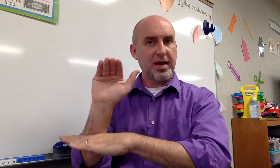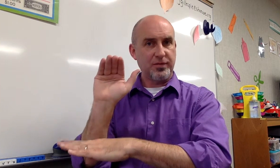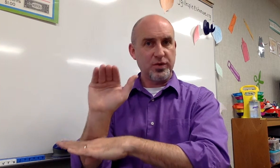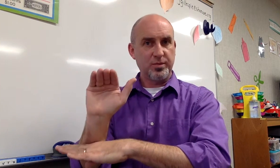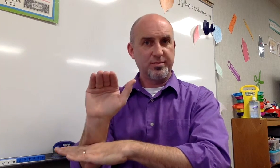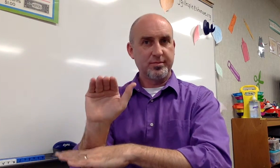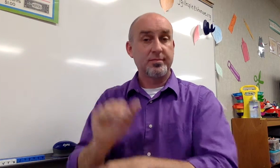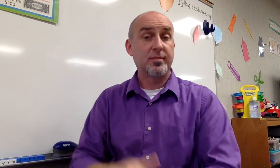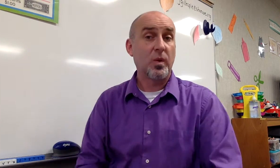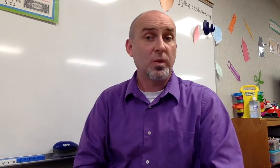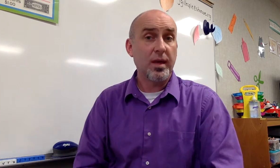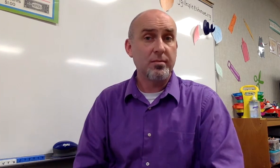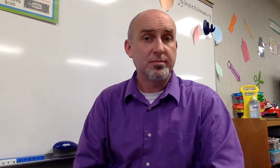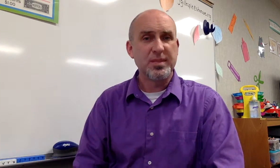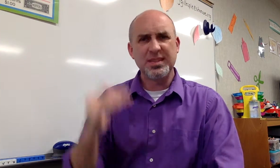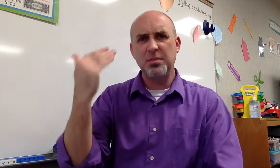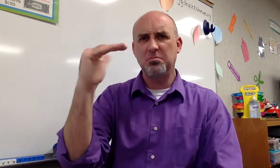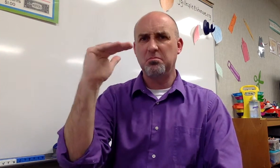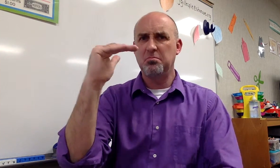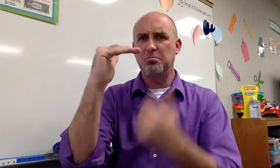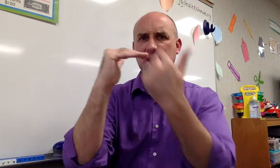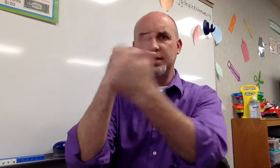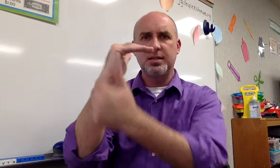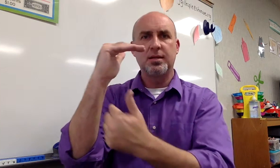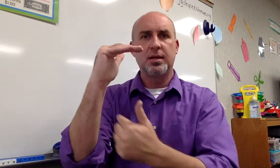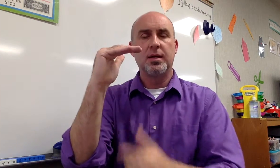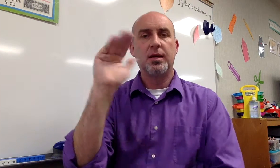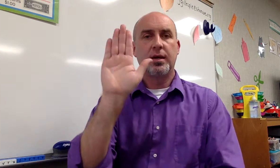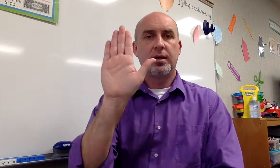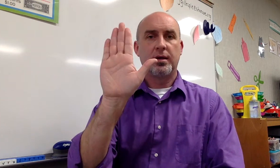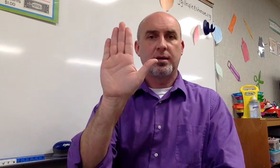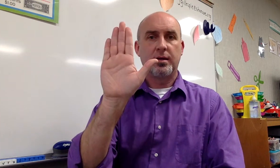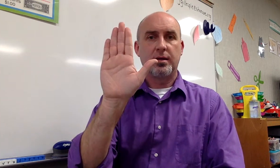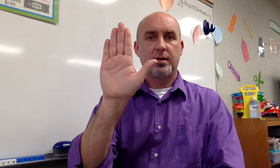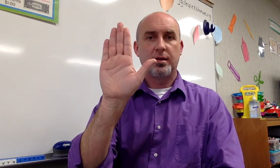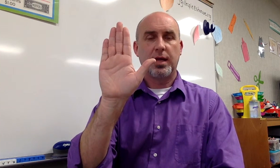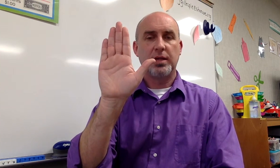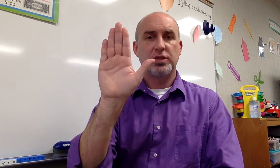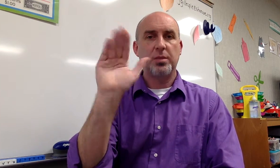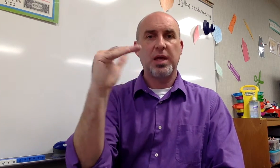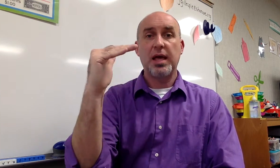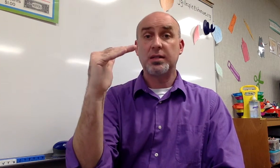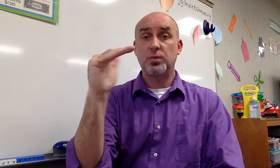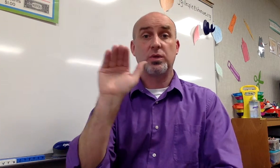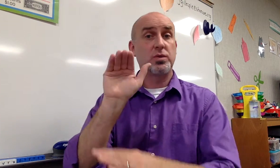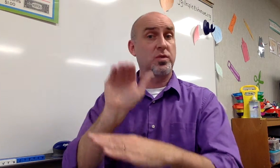afternoon. Okay? Same bent hand shape as we used for night.